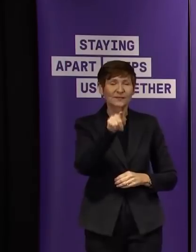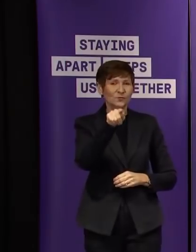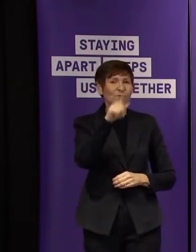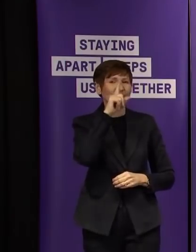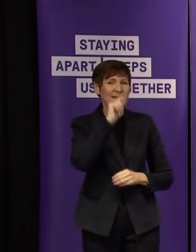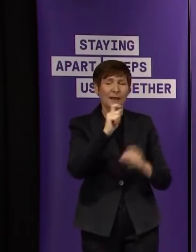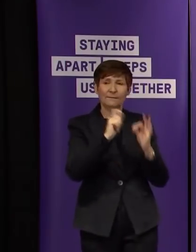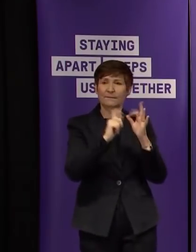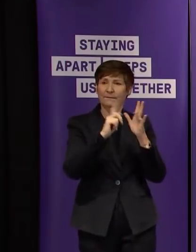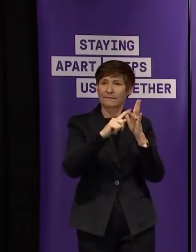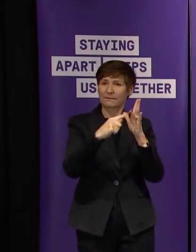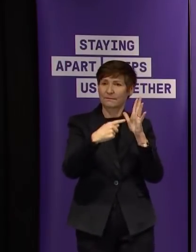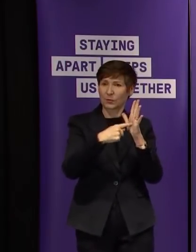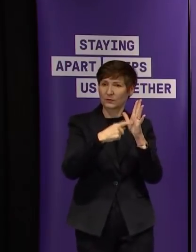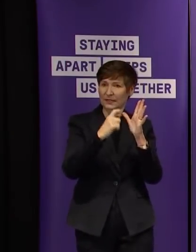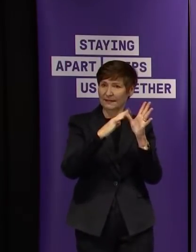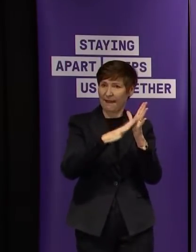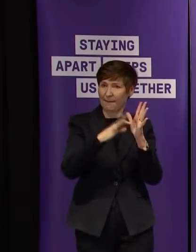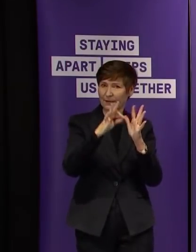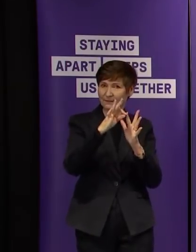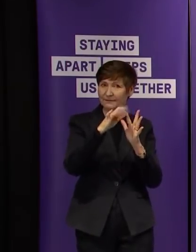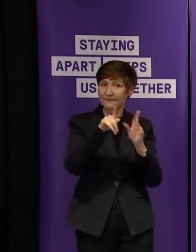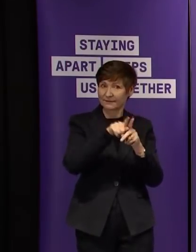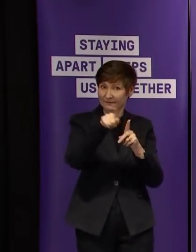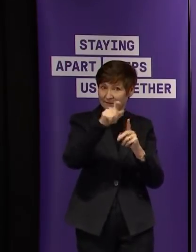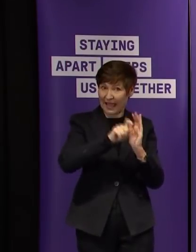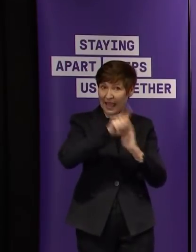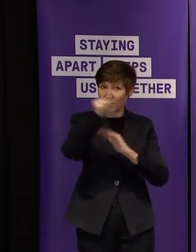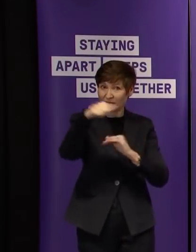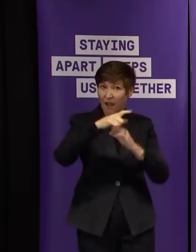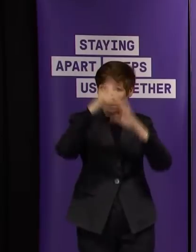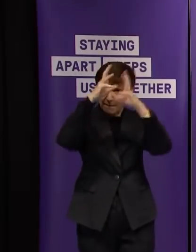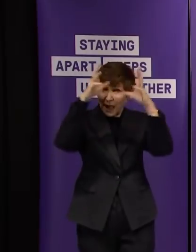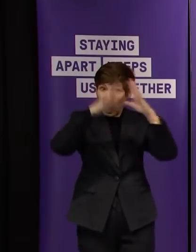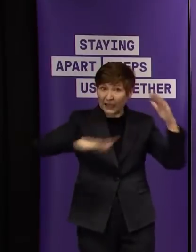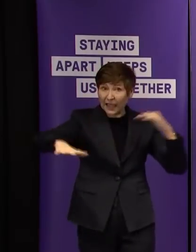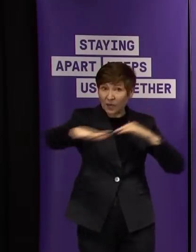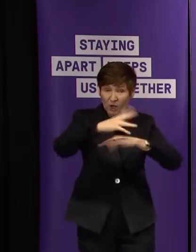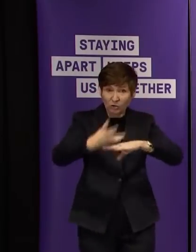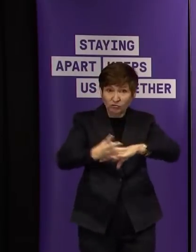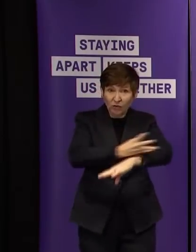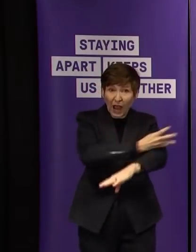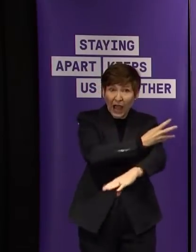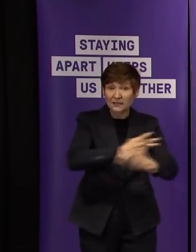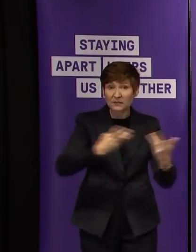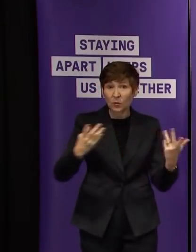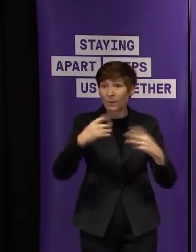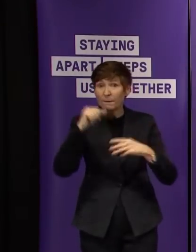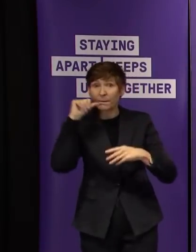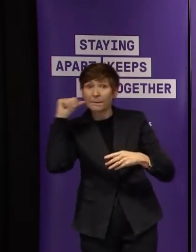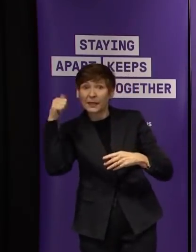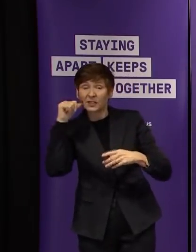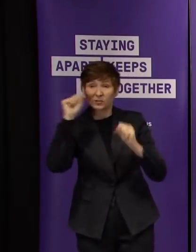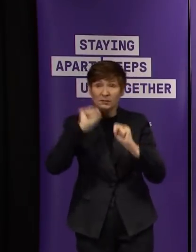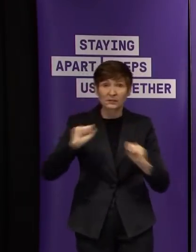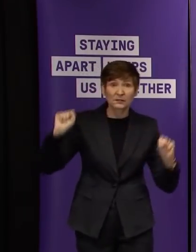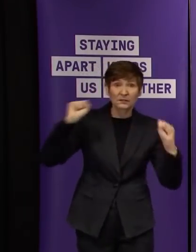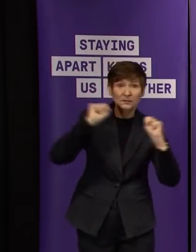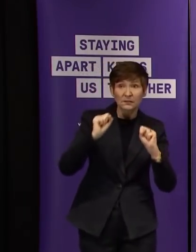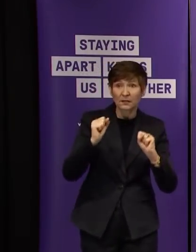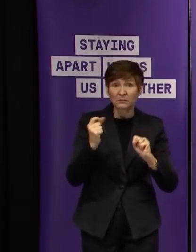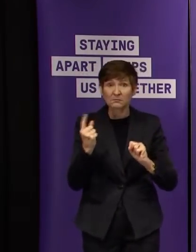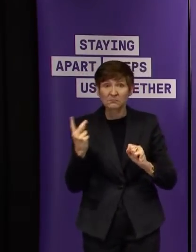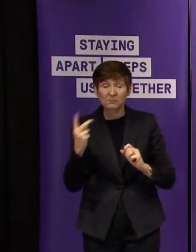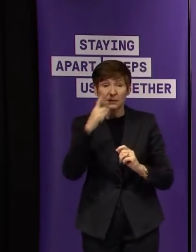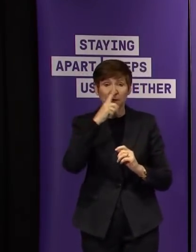on those principles that it's a much, much lower risk to do anything outdoors. And what about retail? Is that because it's indoors or is that